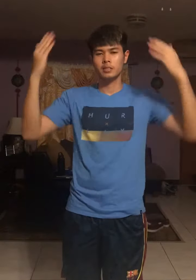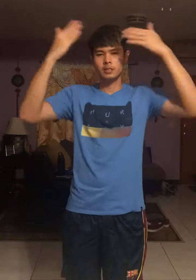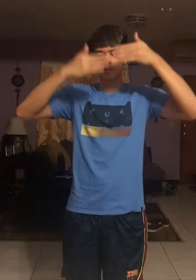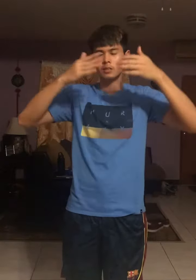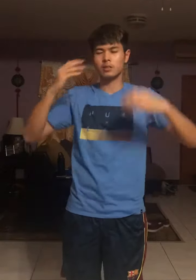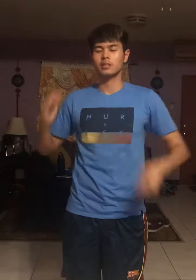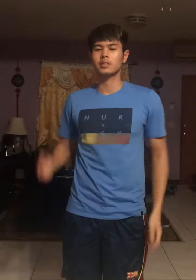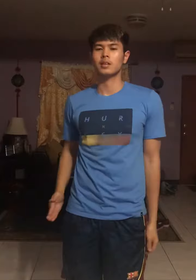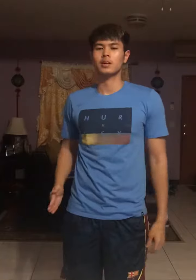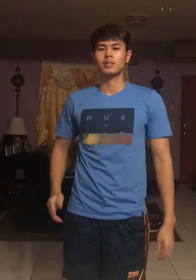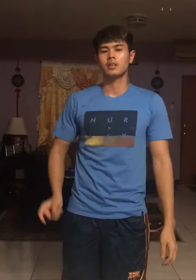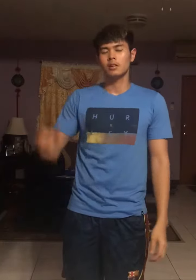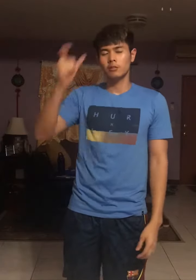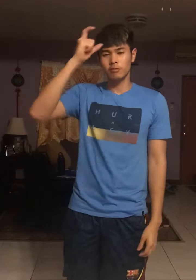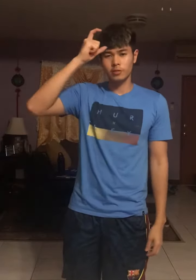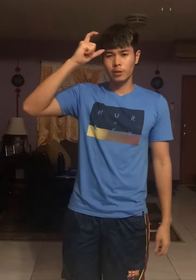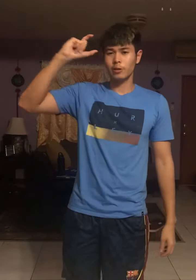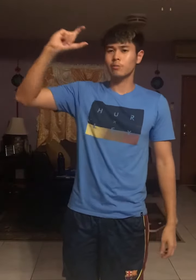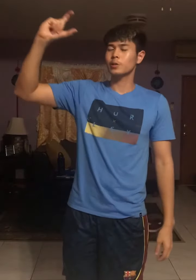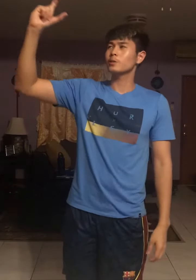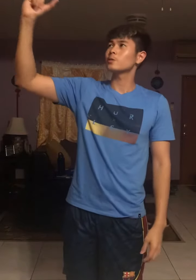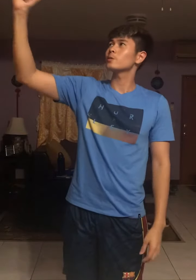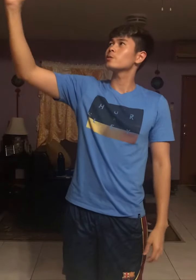the dark side of the moon